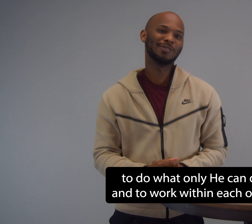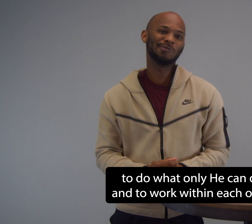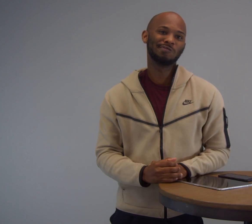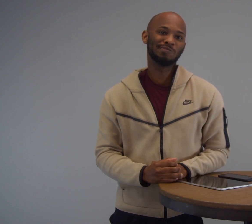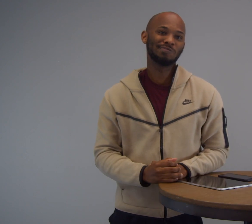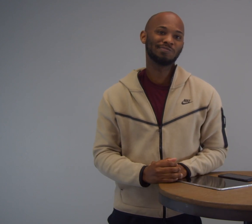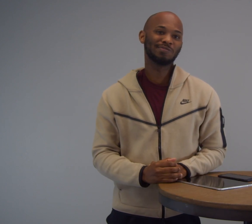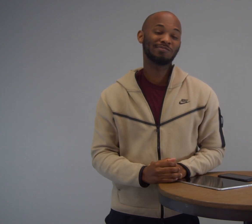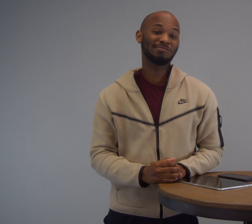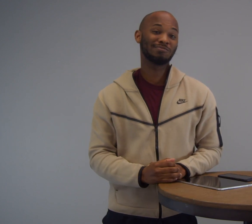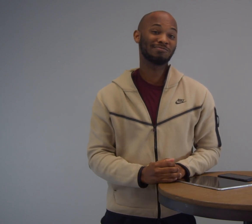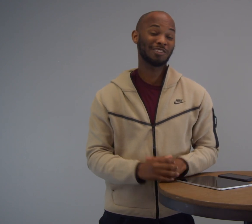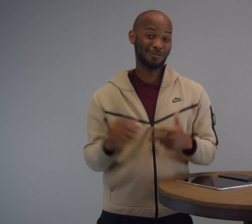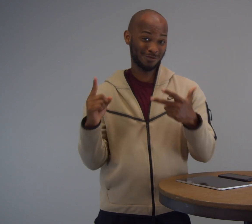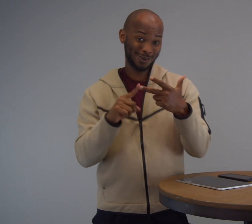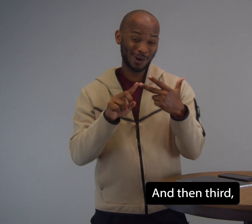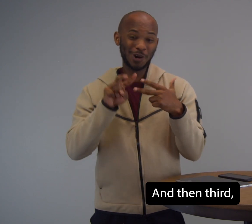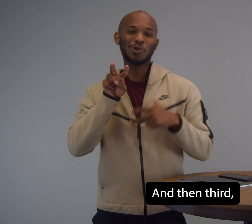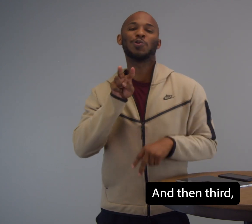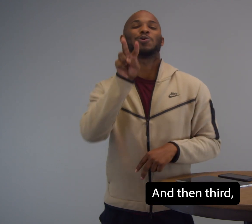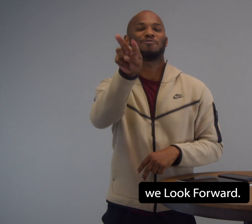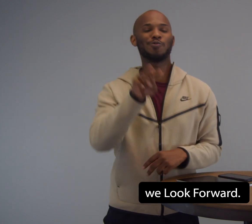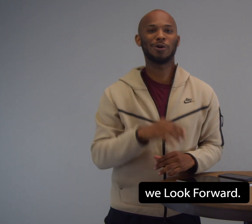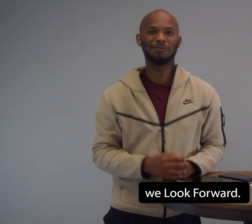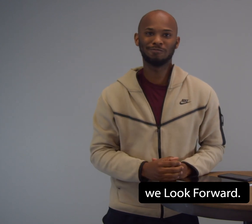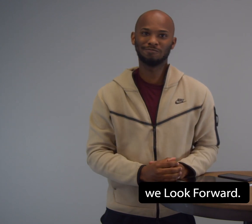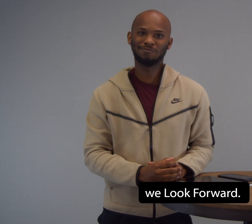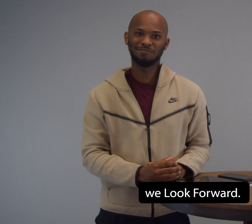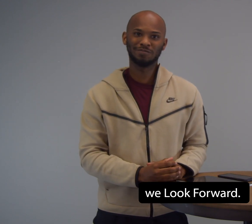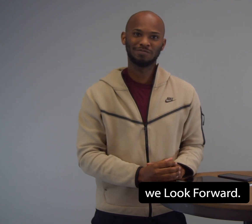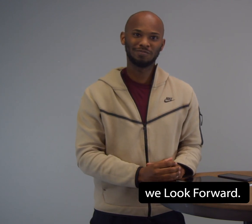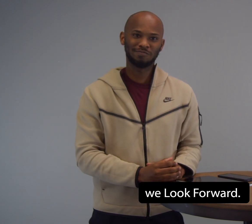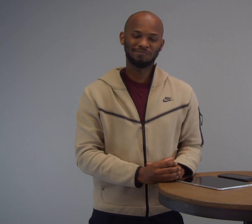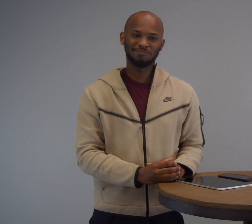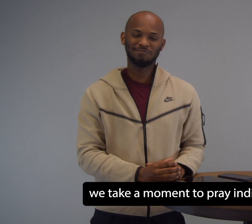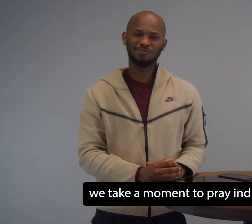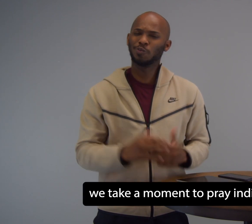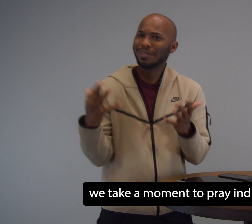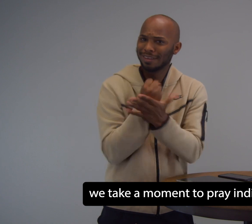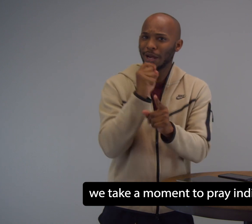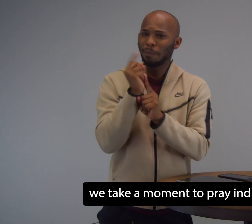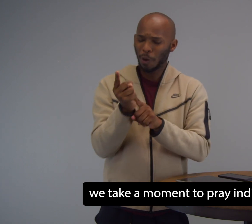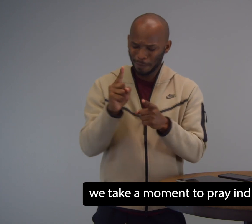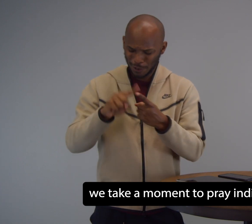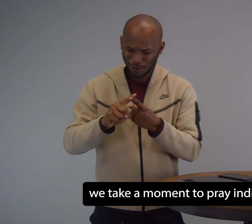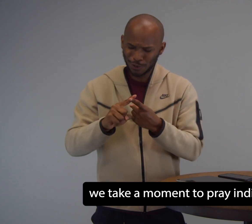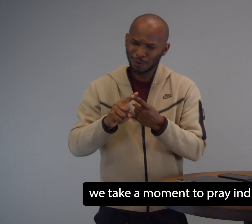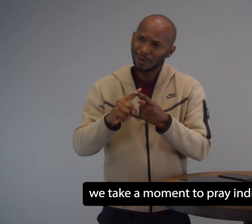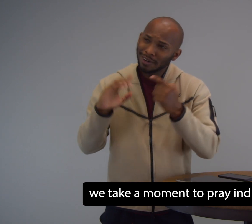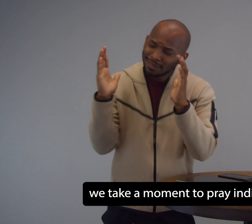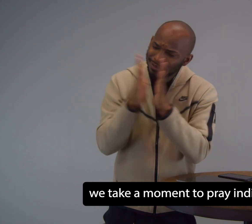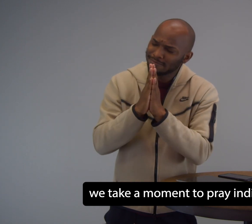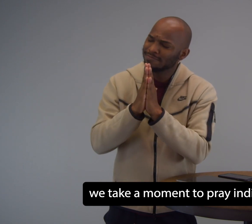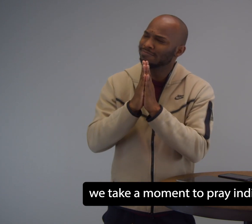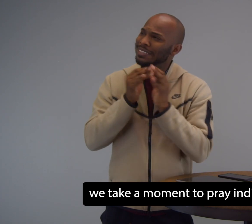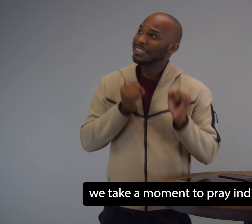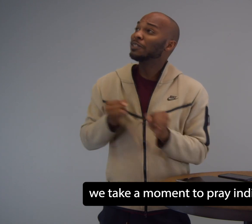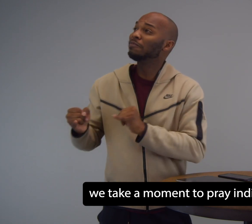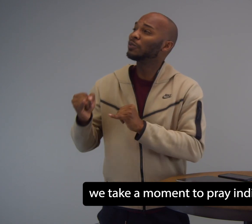us. And then the third, we look forward. We take a moment to pray individually